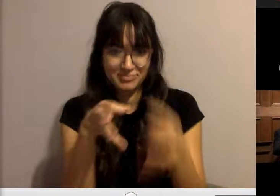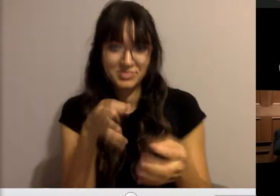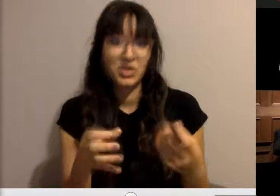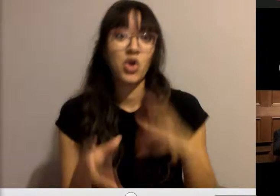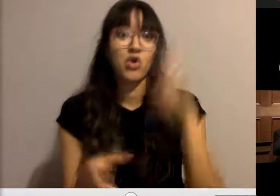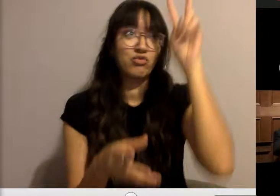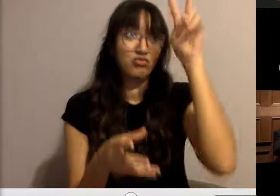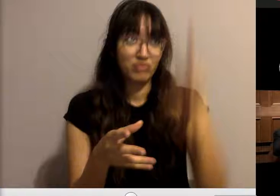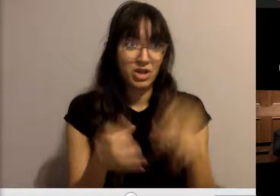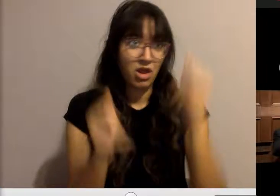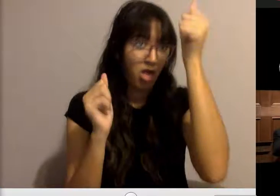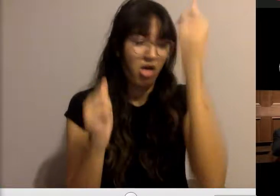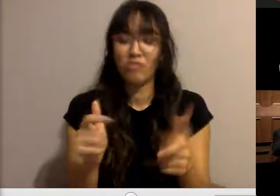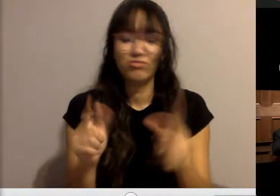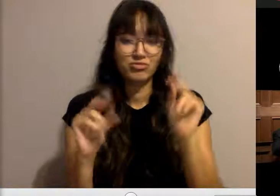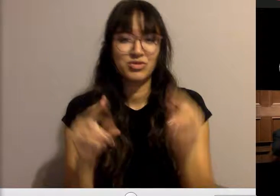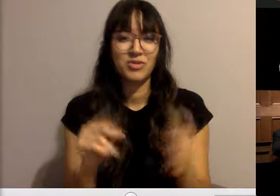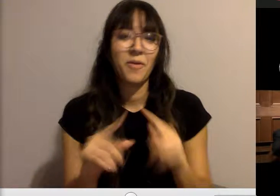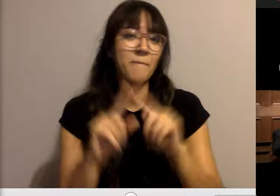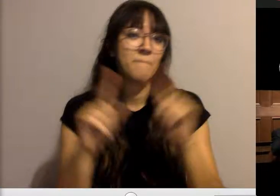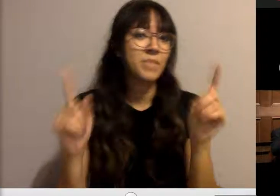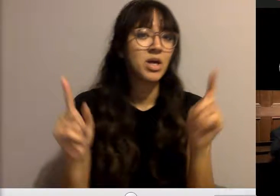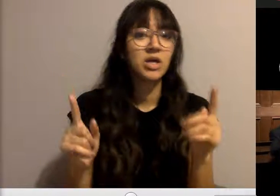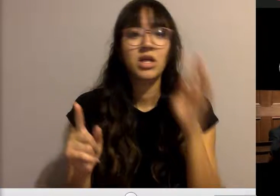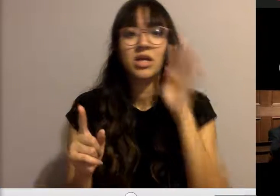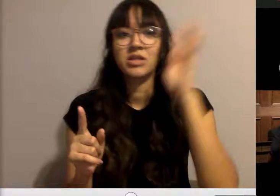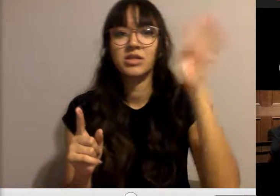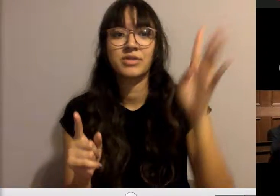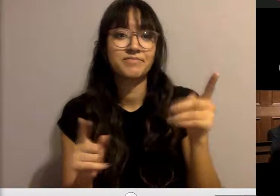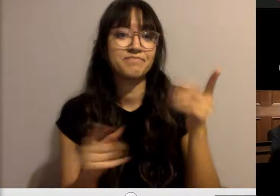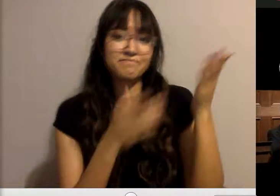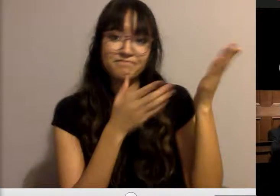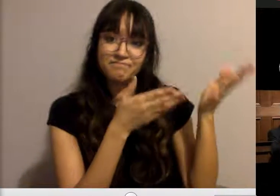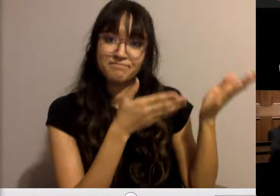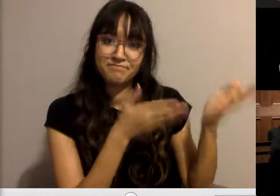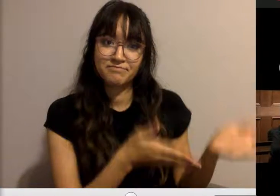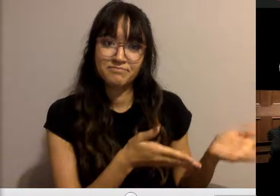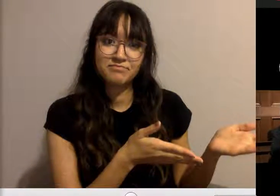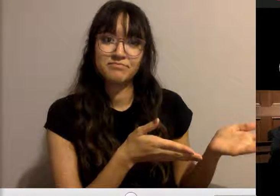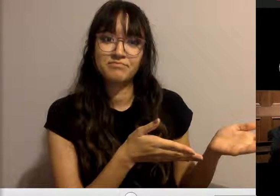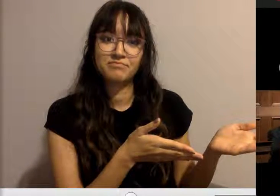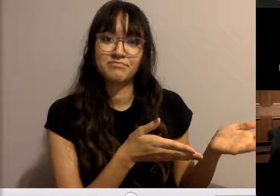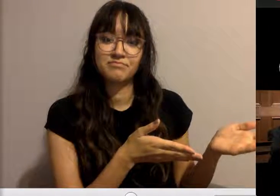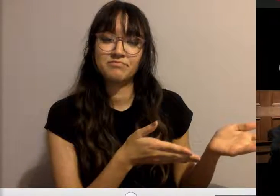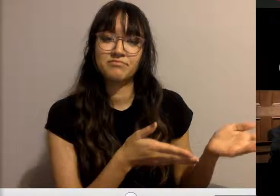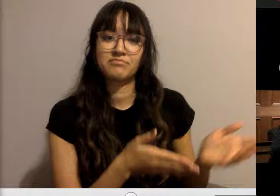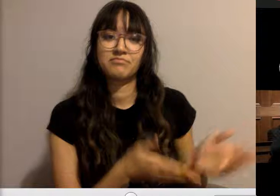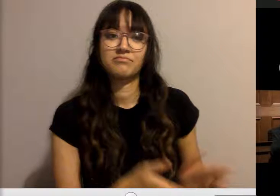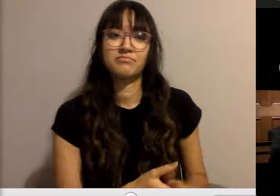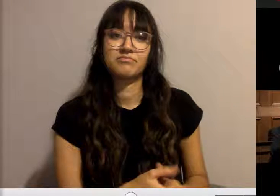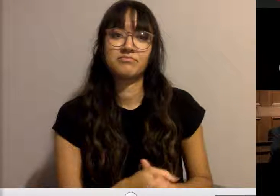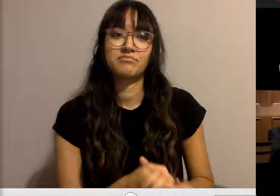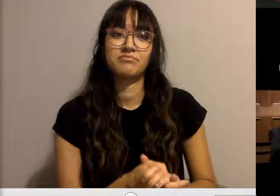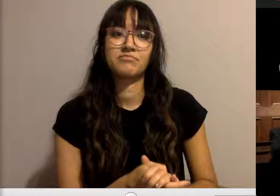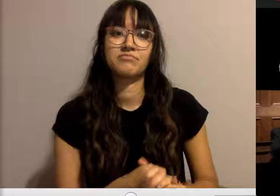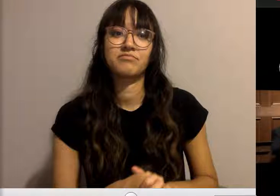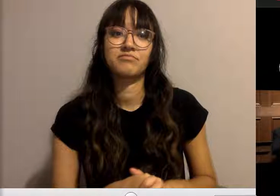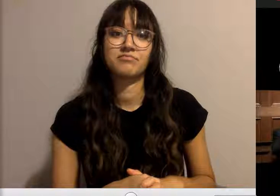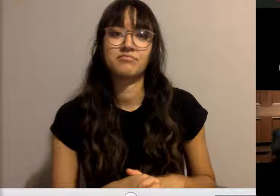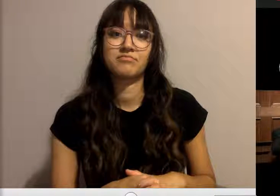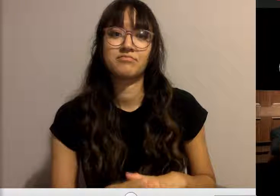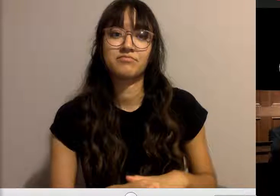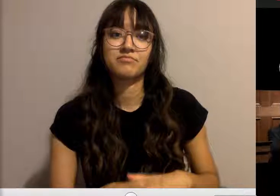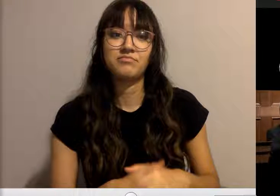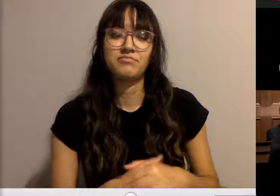says, the foreign countries made a conspiracy in their islands. All at once the lands were removed and scattered in the fray. No land could stand